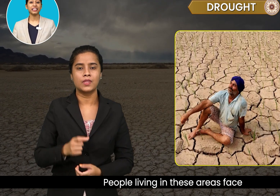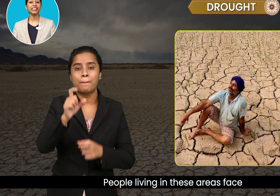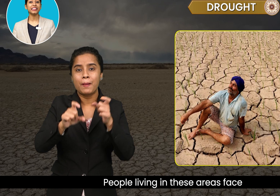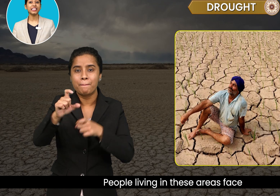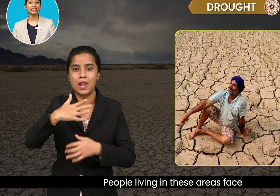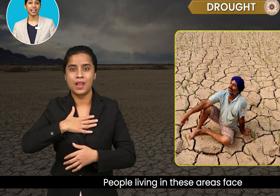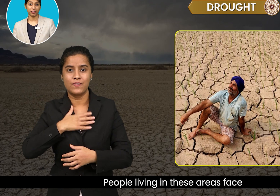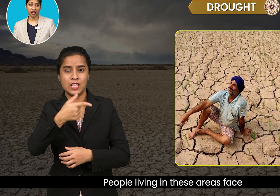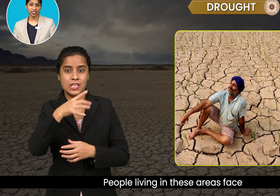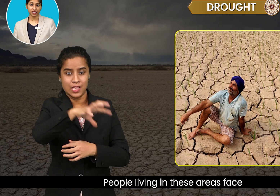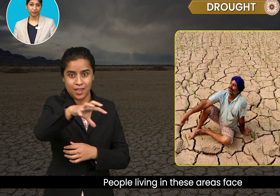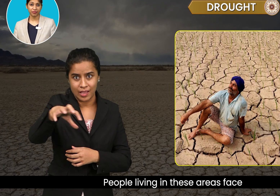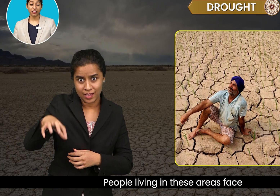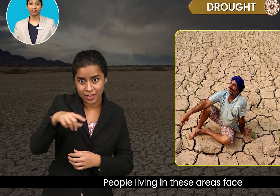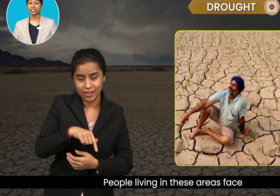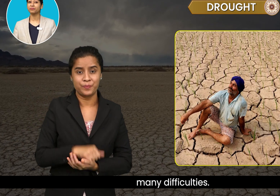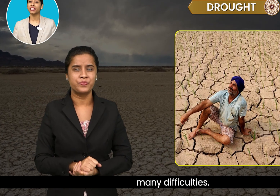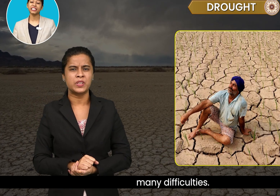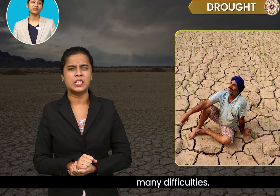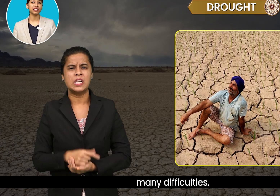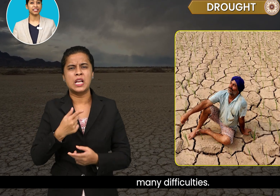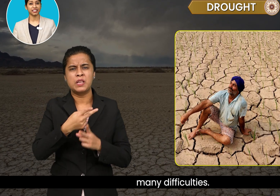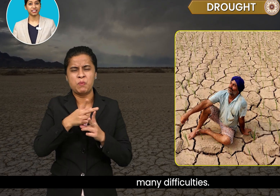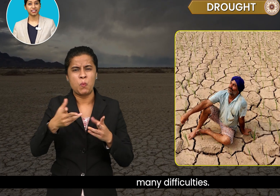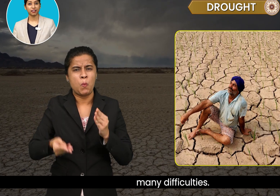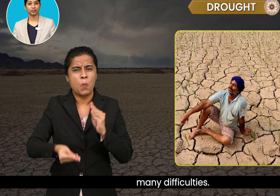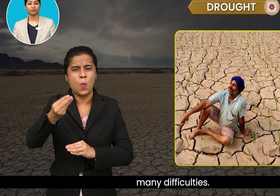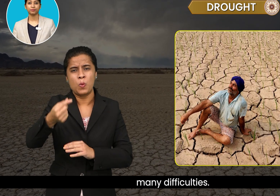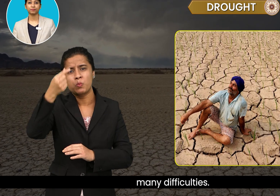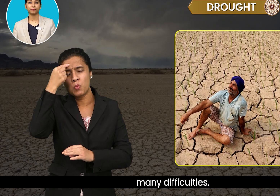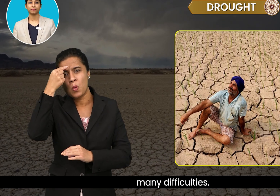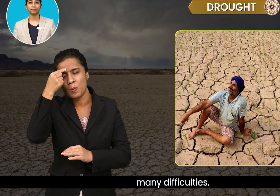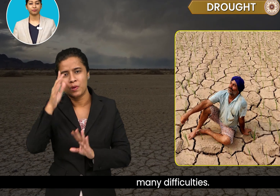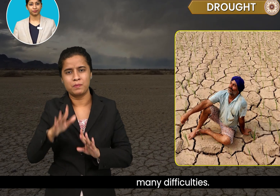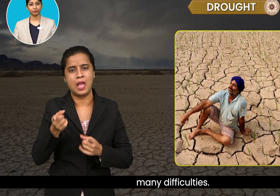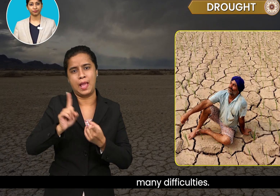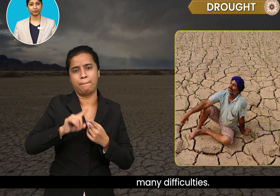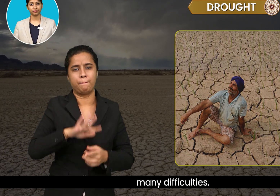People living in these areas face many difficulties.